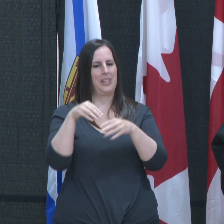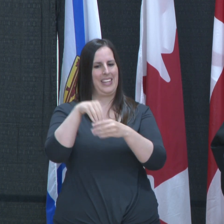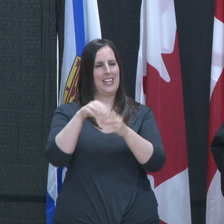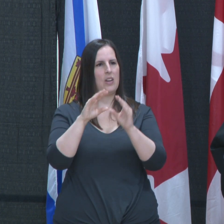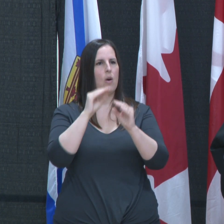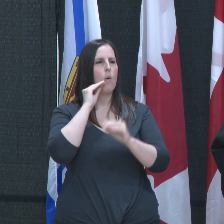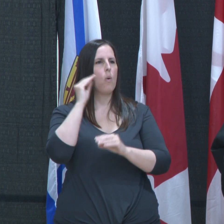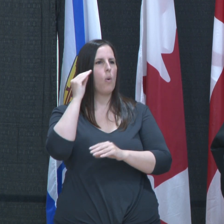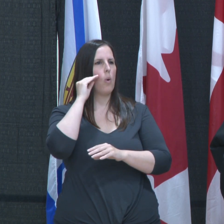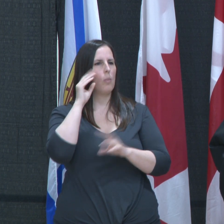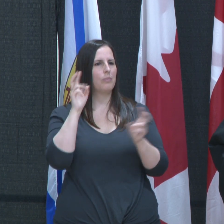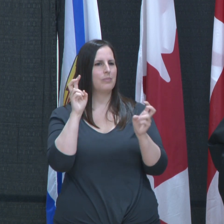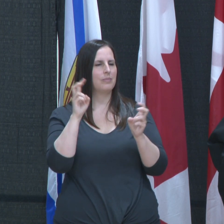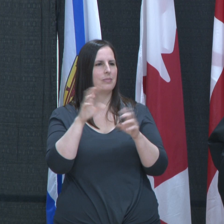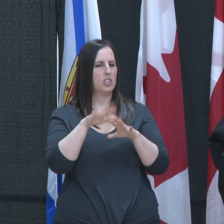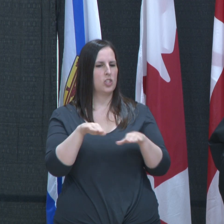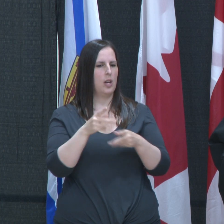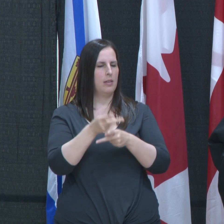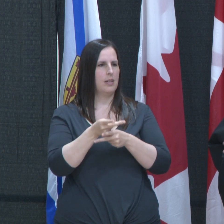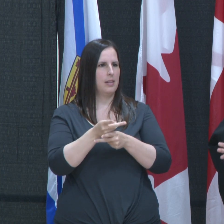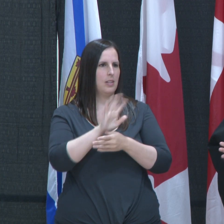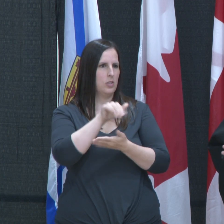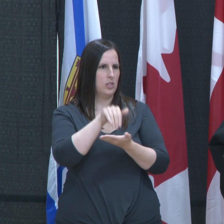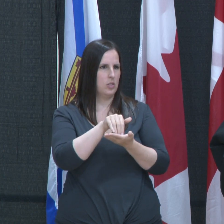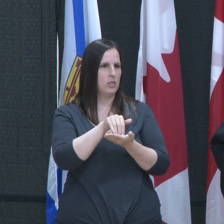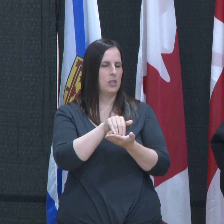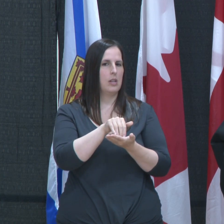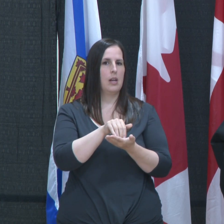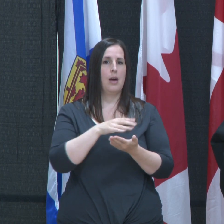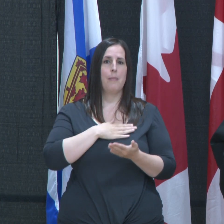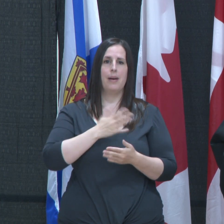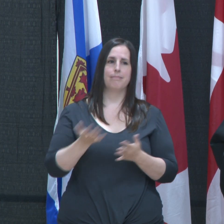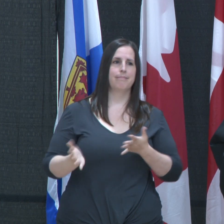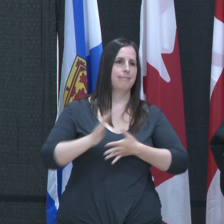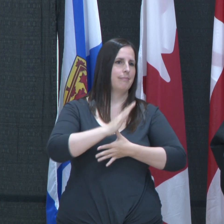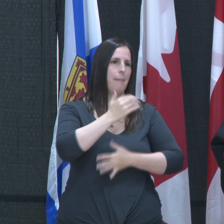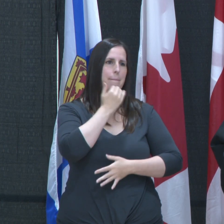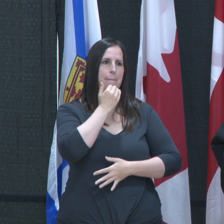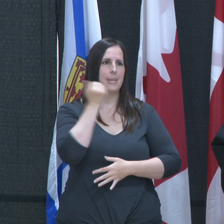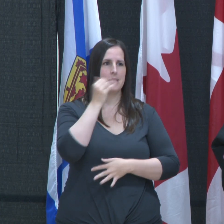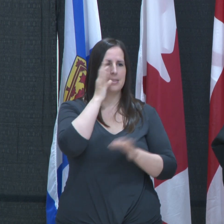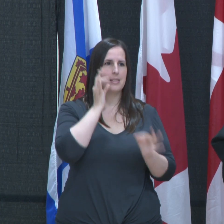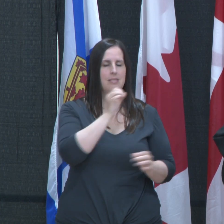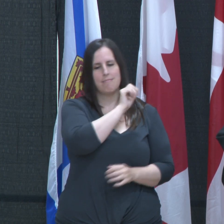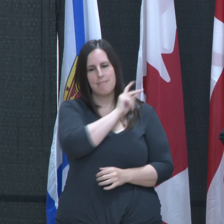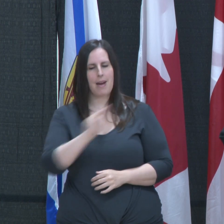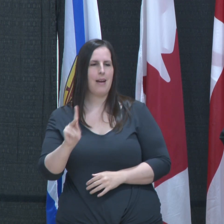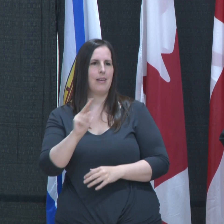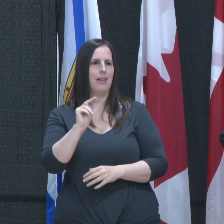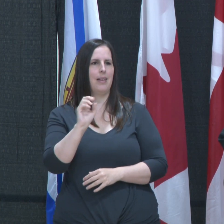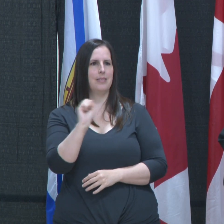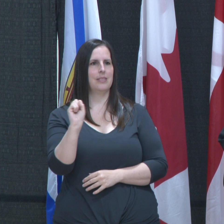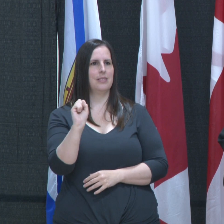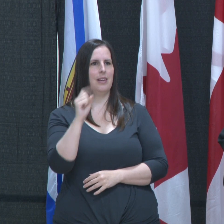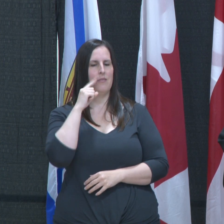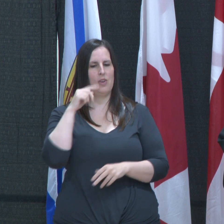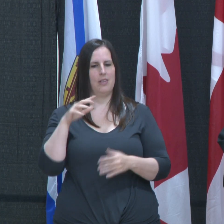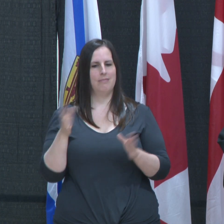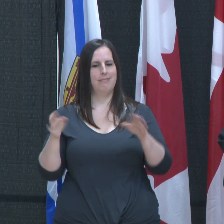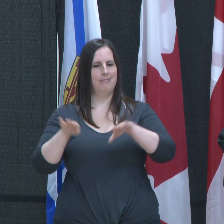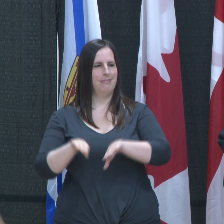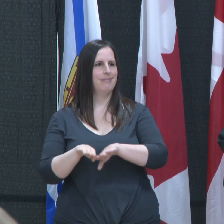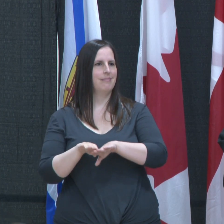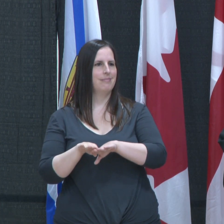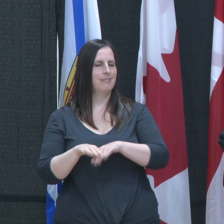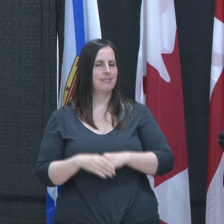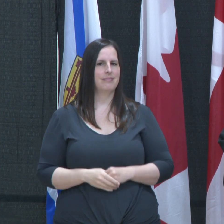center. And the best decision I've made so far, here to Kingstec in the Annapolis Valley. I wouldn't change any